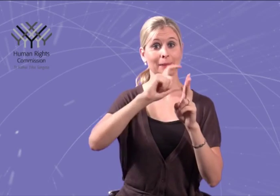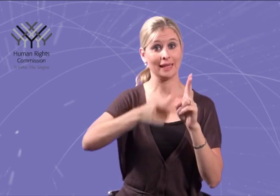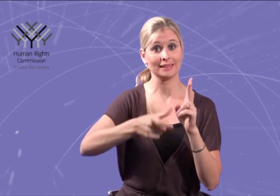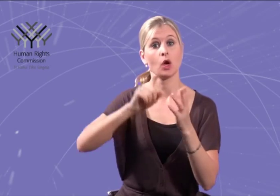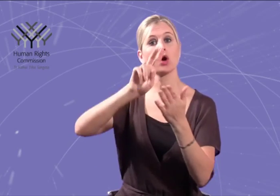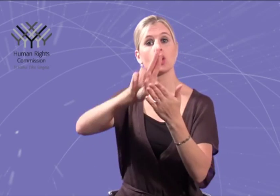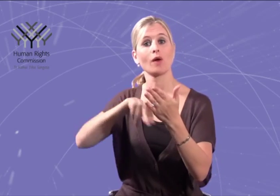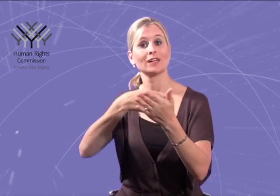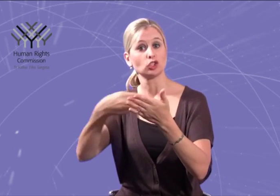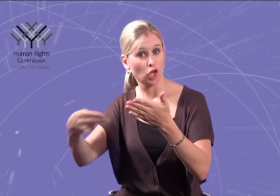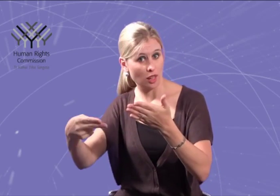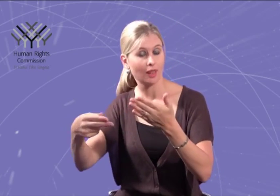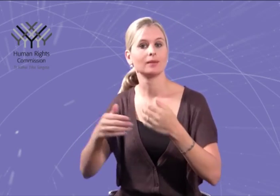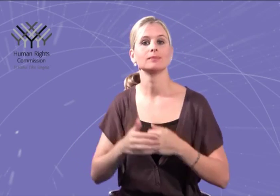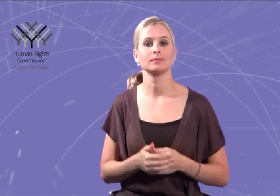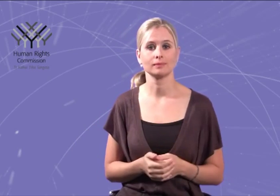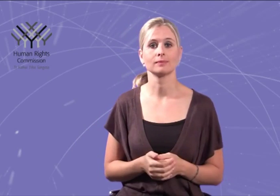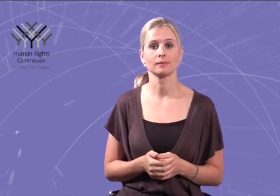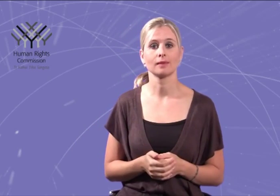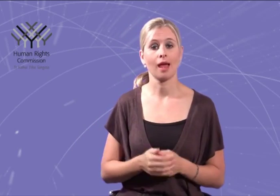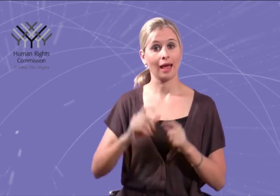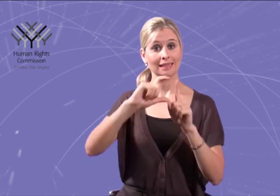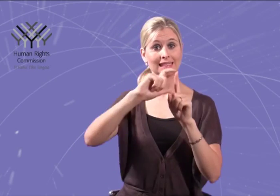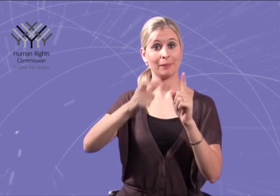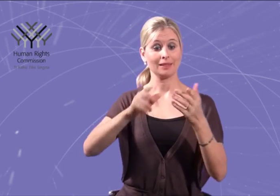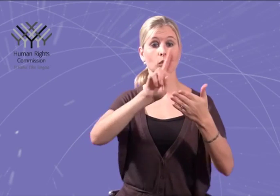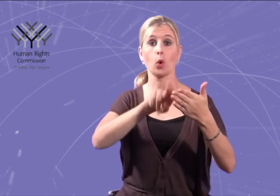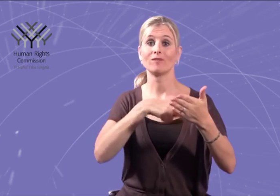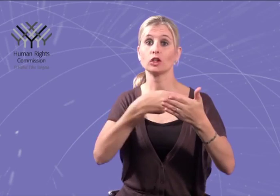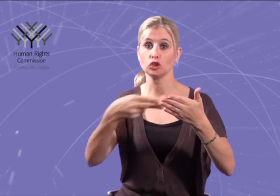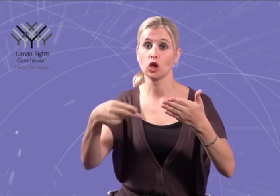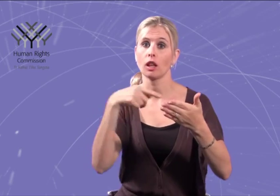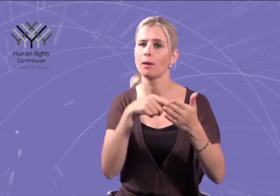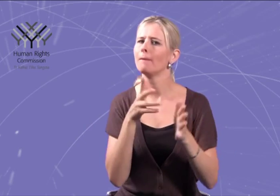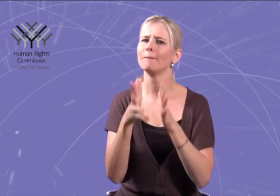United Nations Convention, known as the Disability Convention,